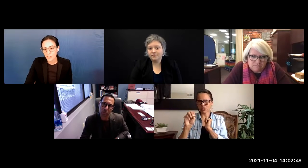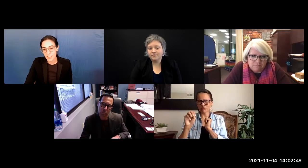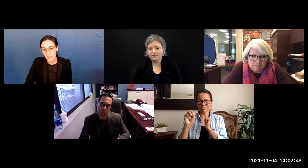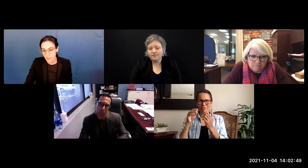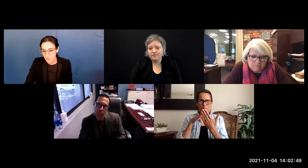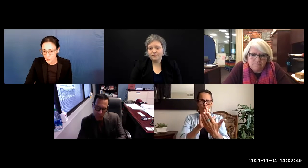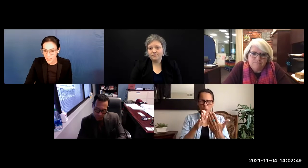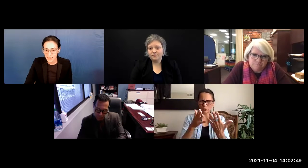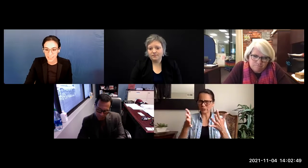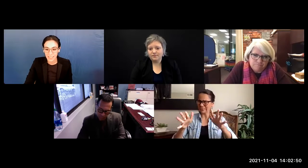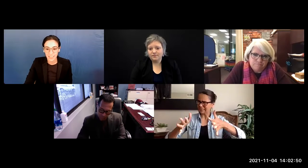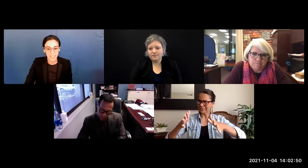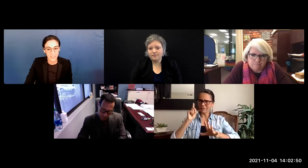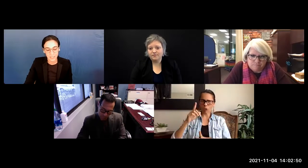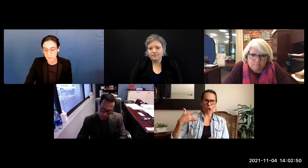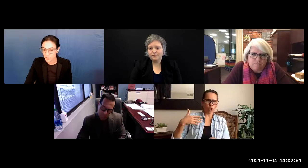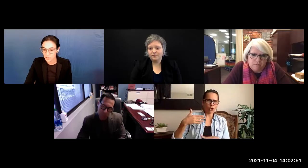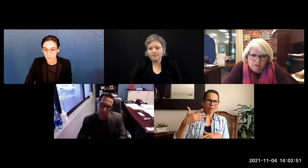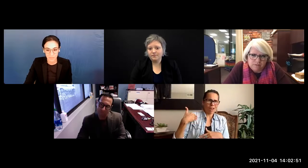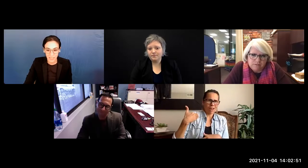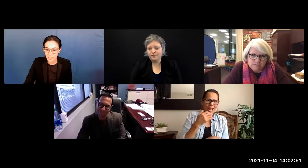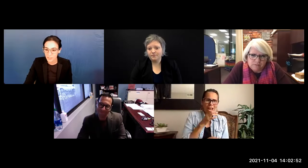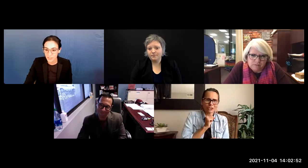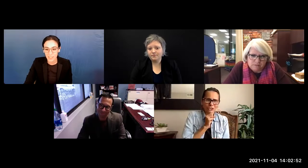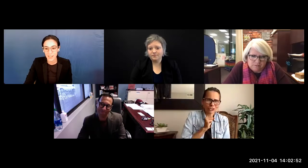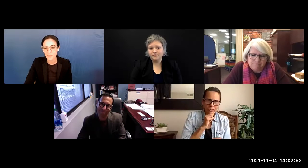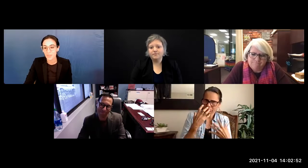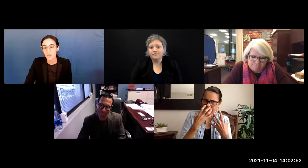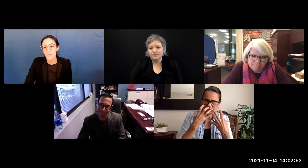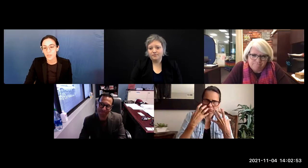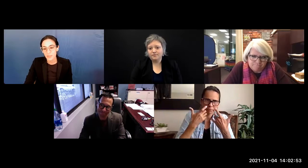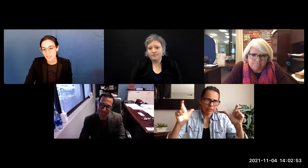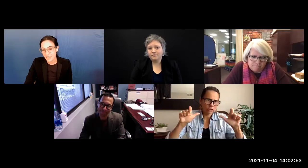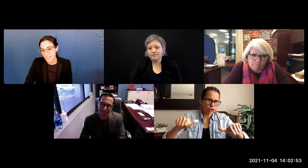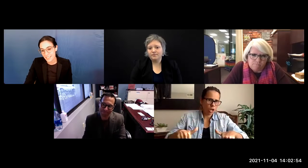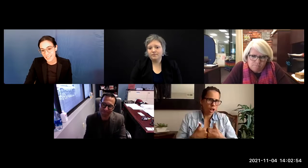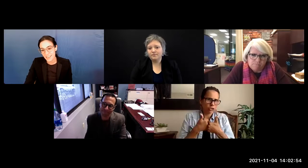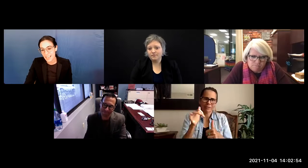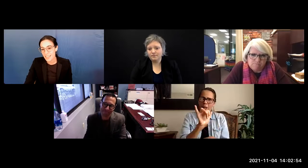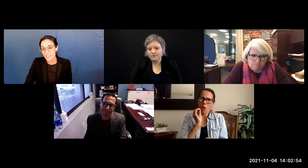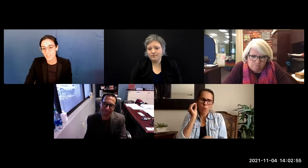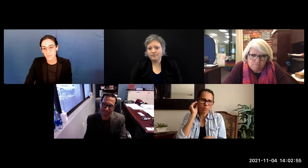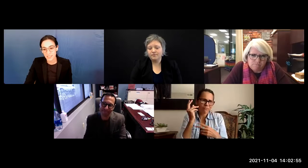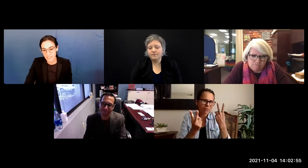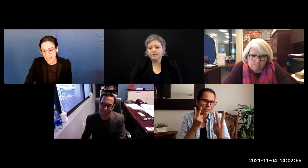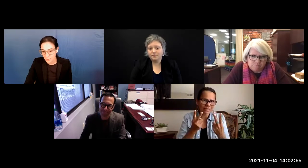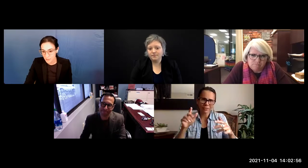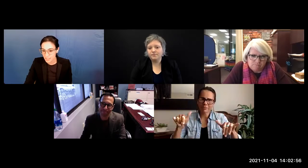similarly frustrating school cycle, working with kids at a young age. It's been absolutely